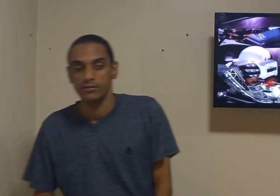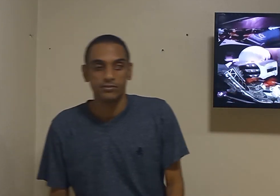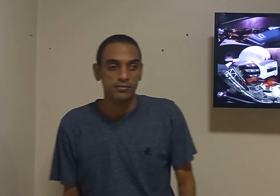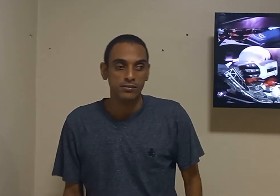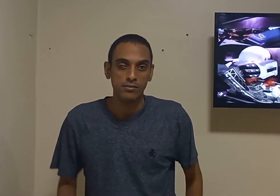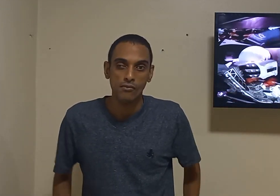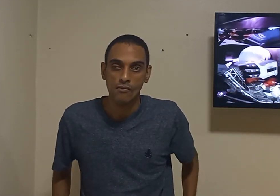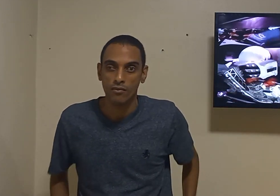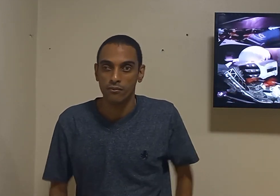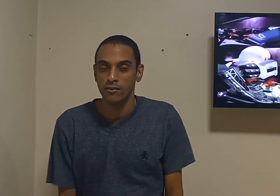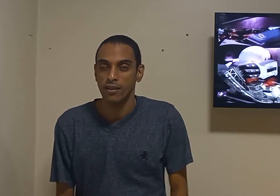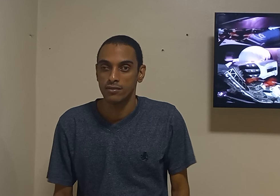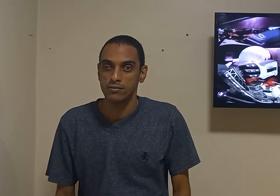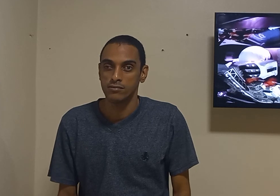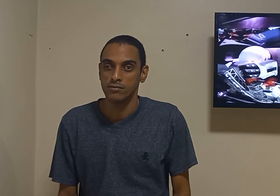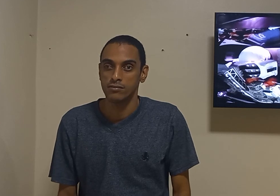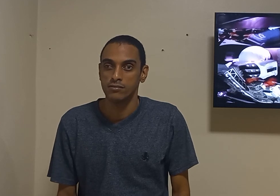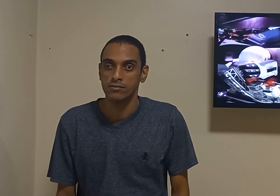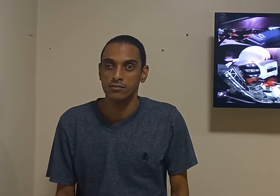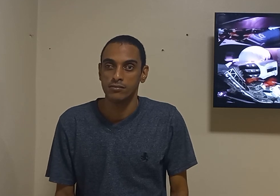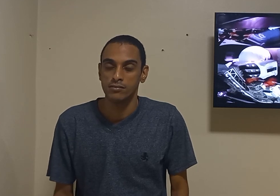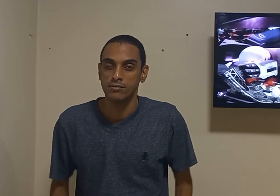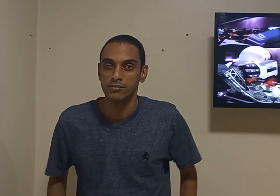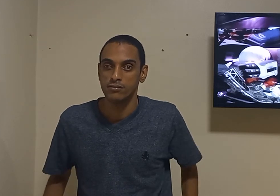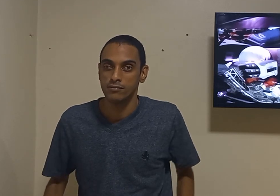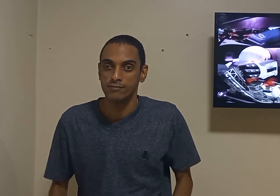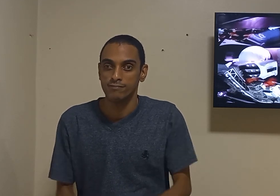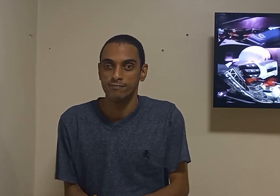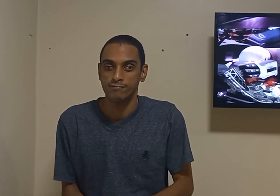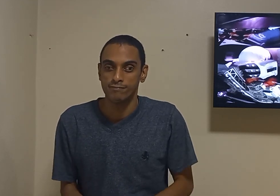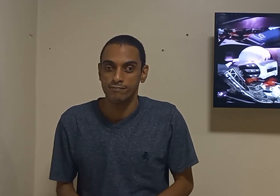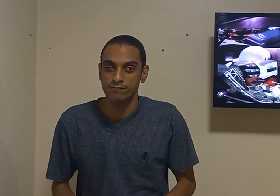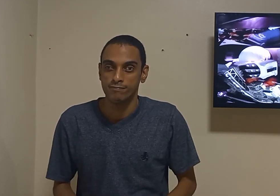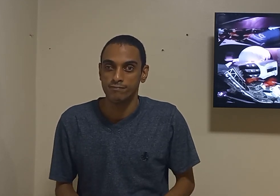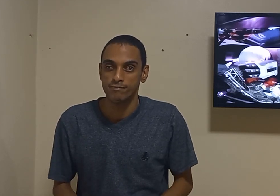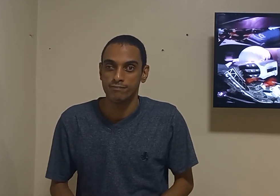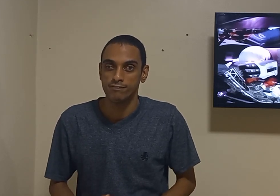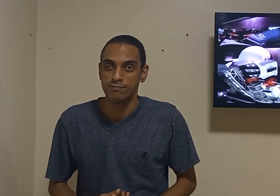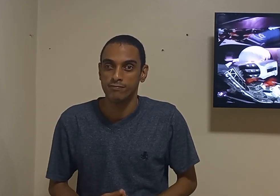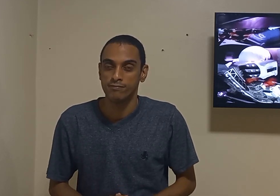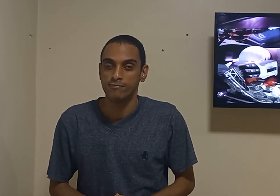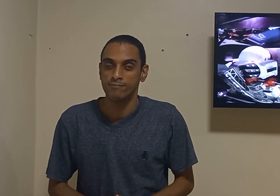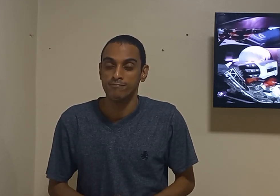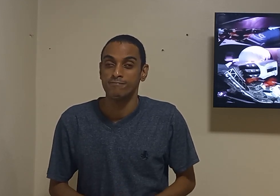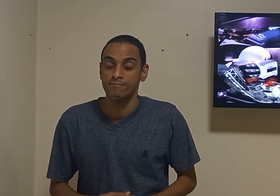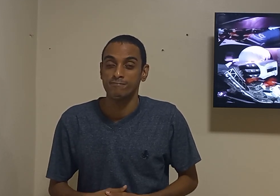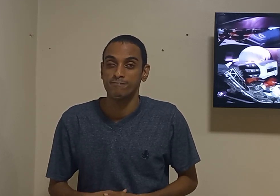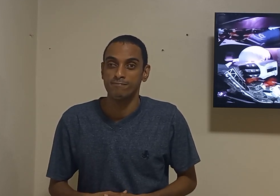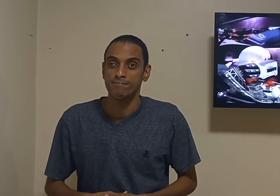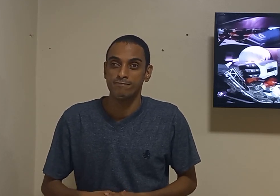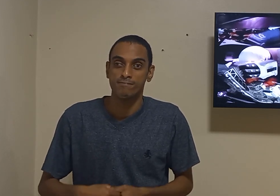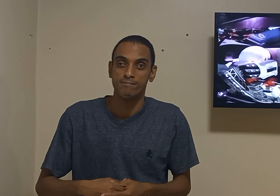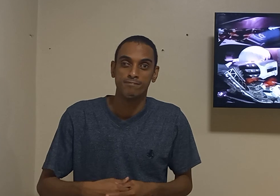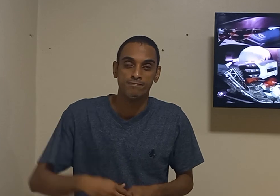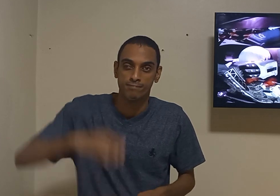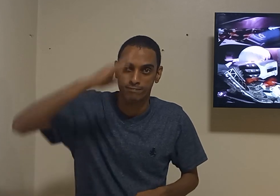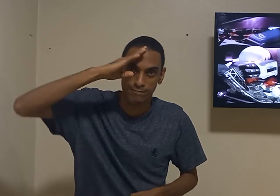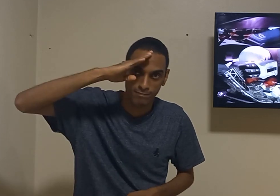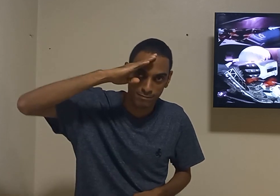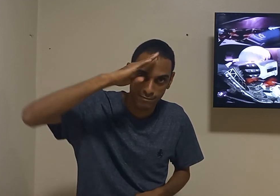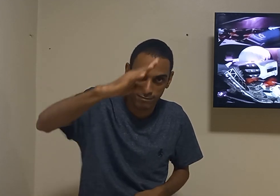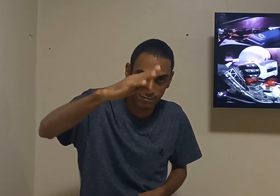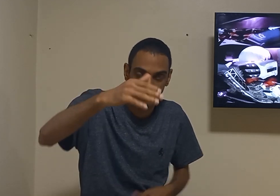The Moonikin received its name as the result of a competitive bracket contest honoring some of NASA's key